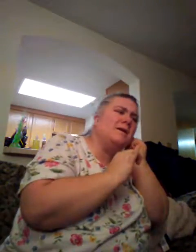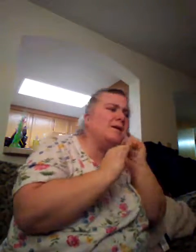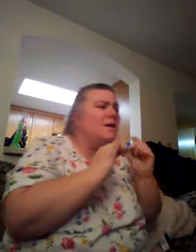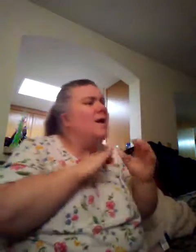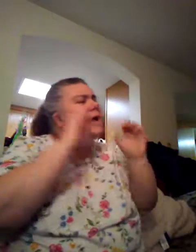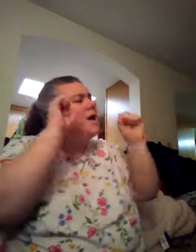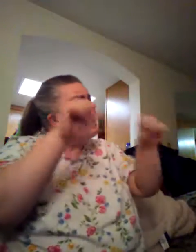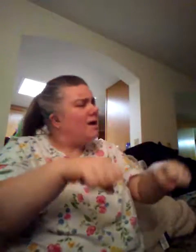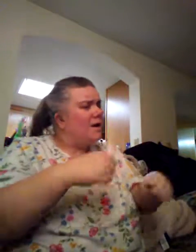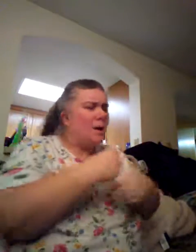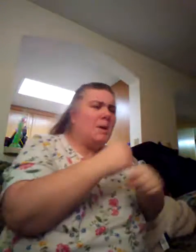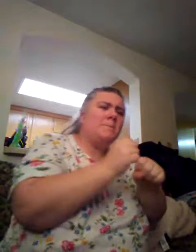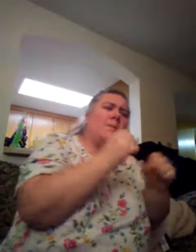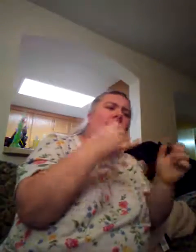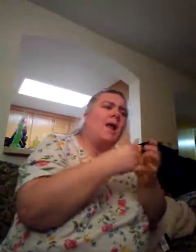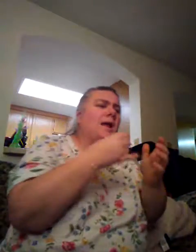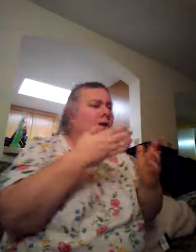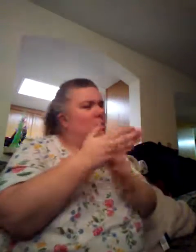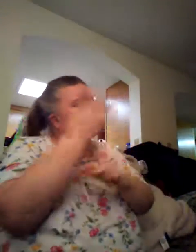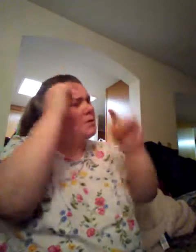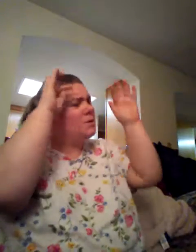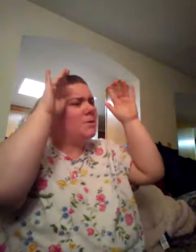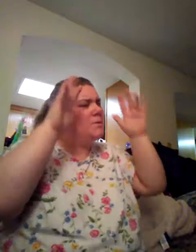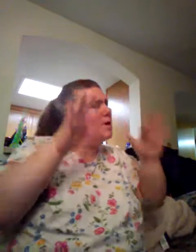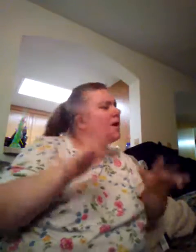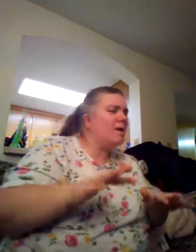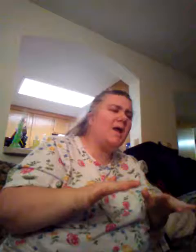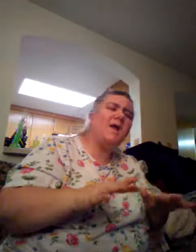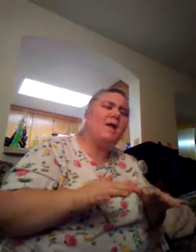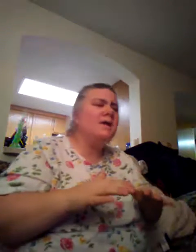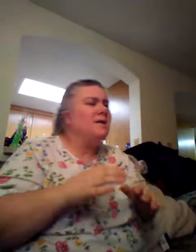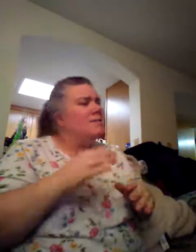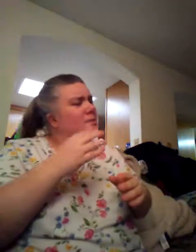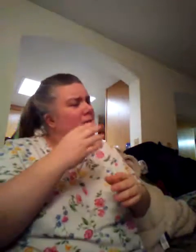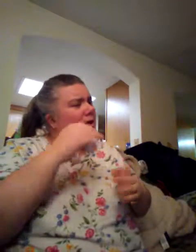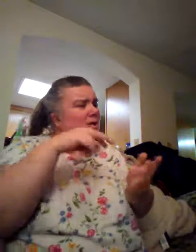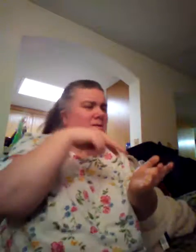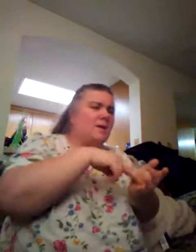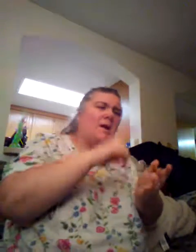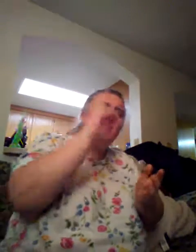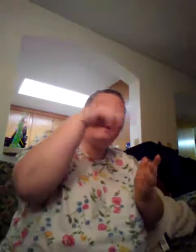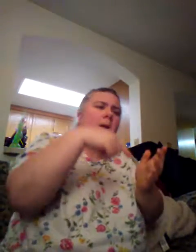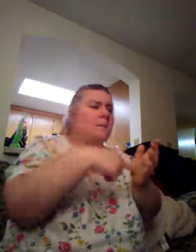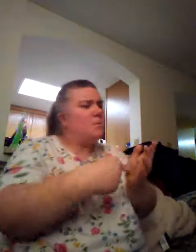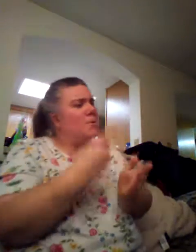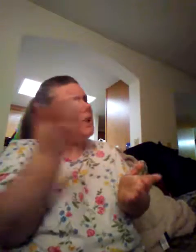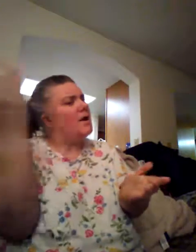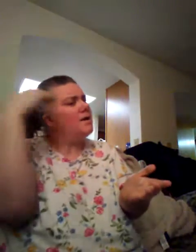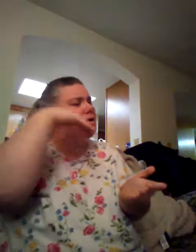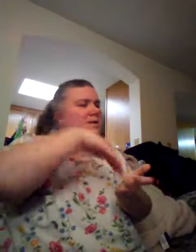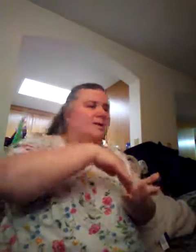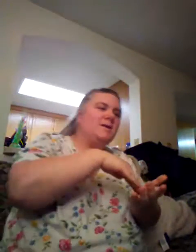I can make it through the rain. I can stand up once